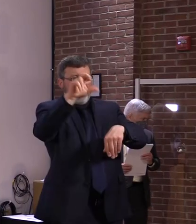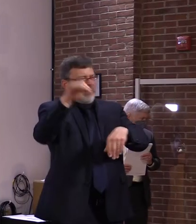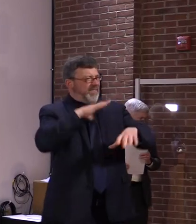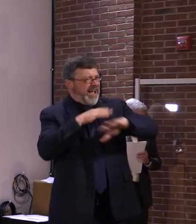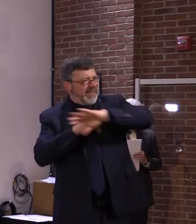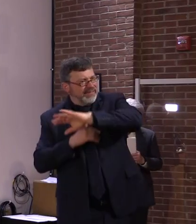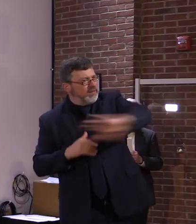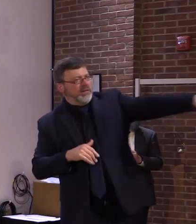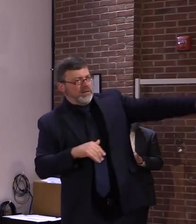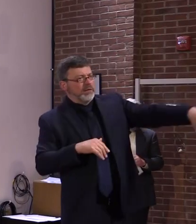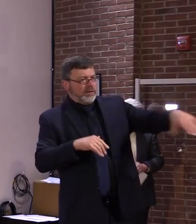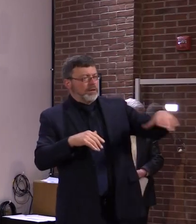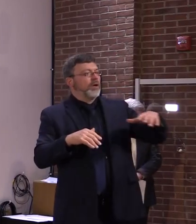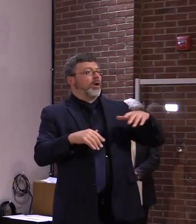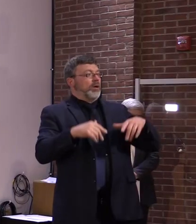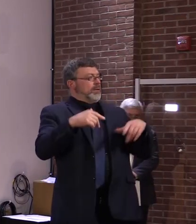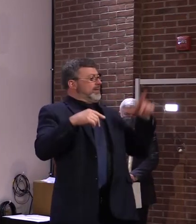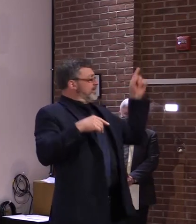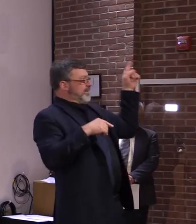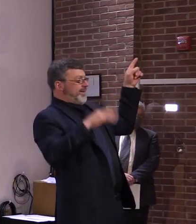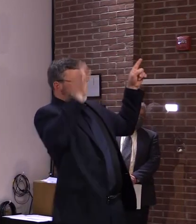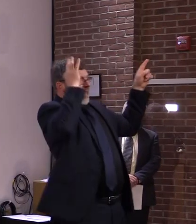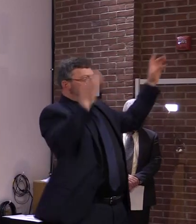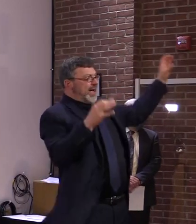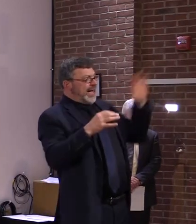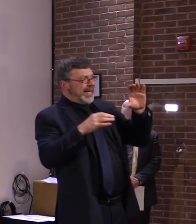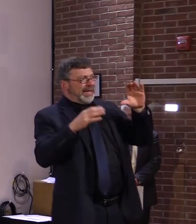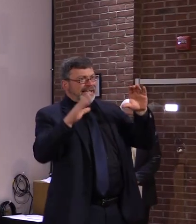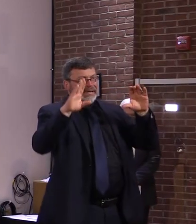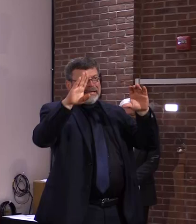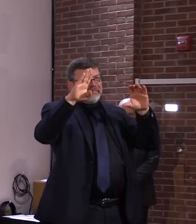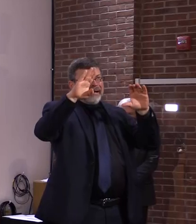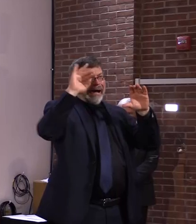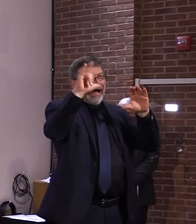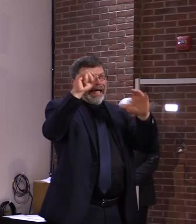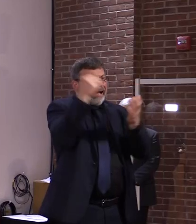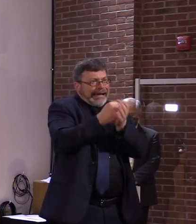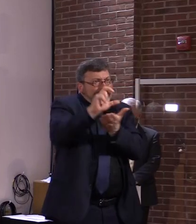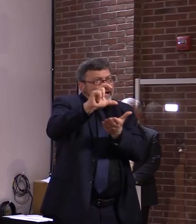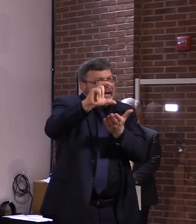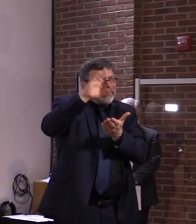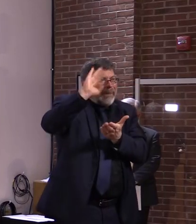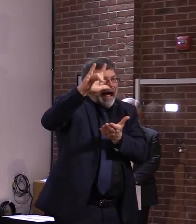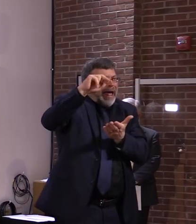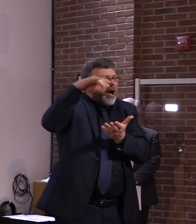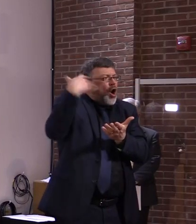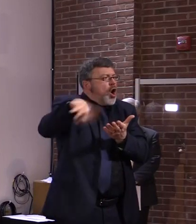and use the ARPA funding for something truly monumental.